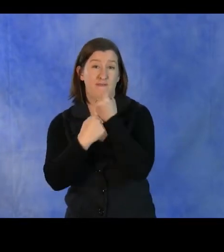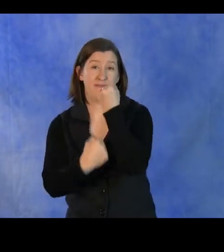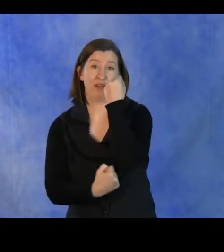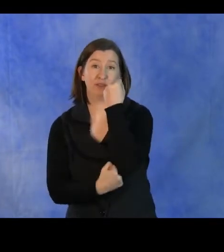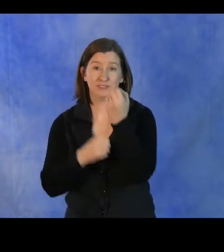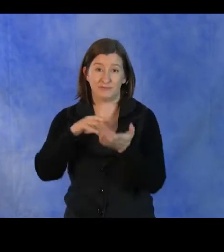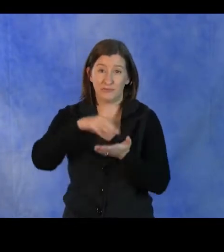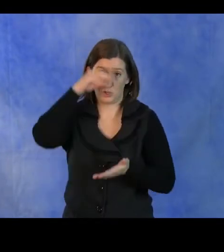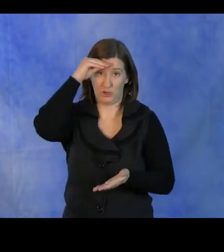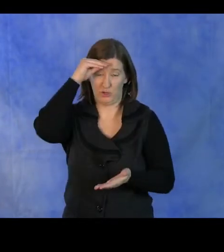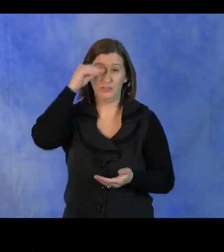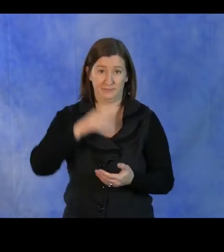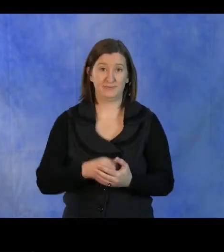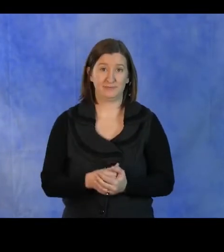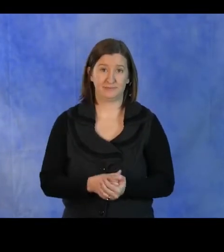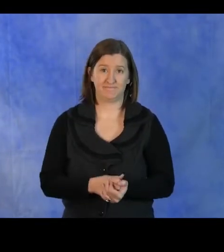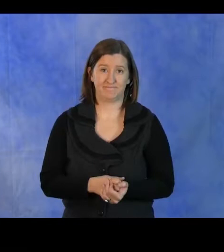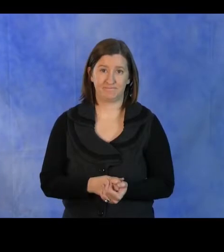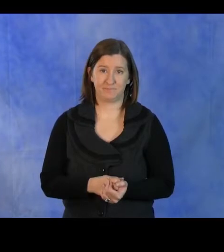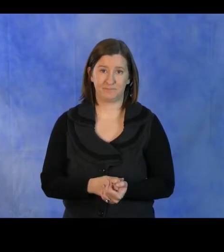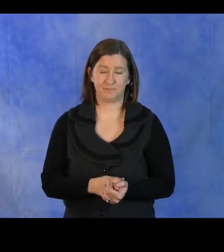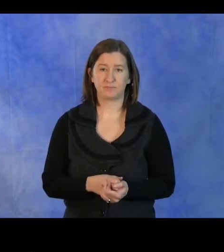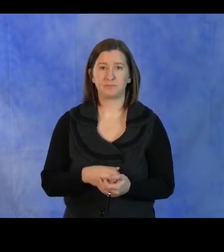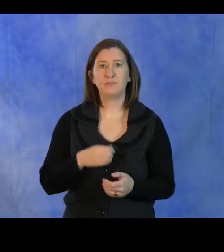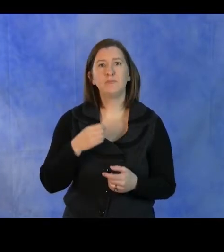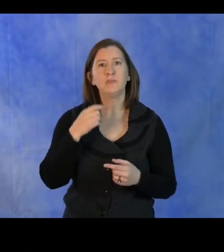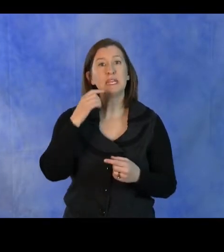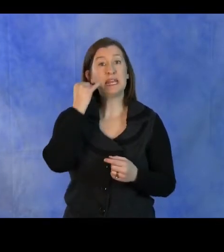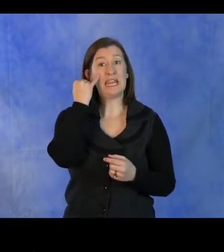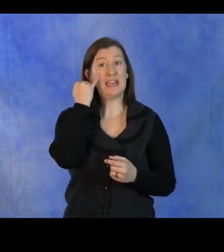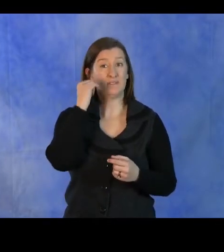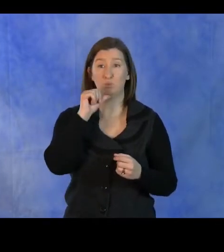Also, EF is a really good foundational learning.